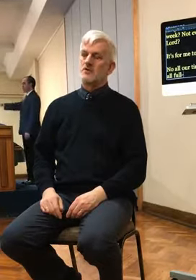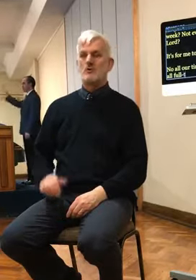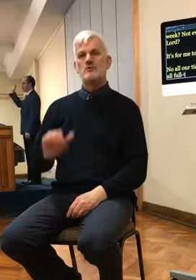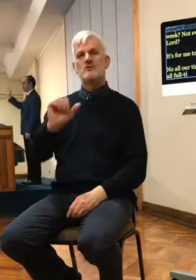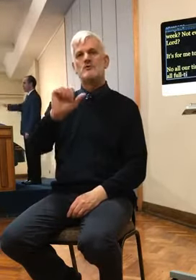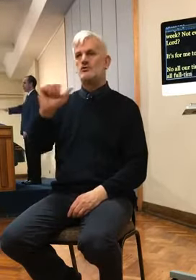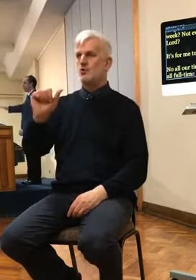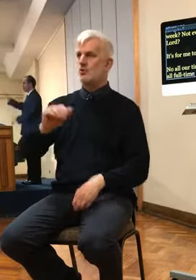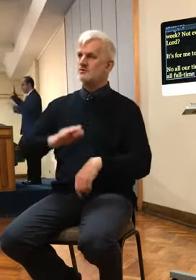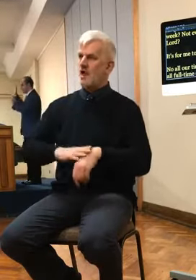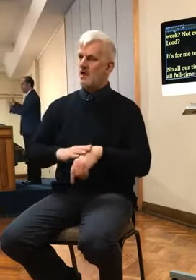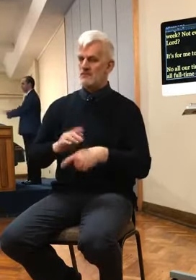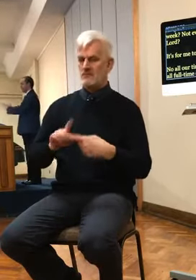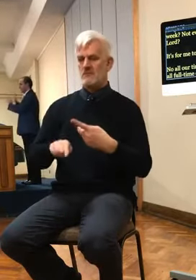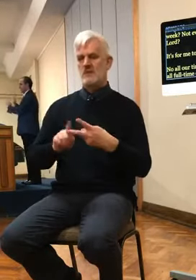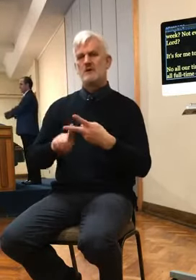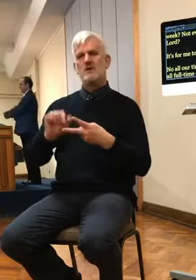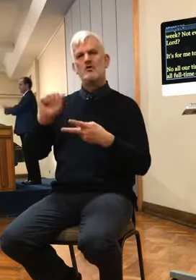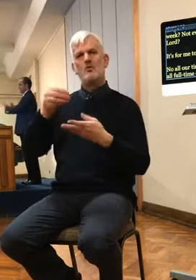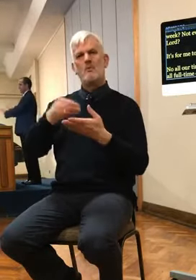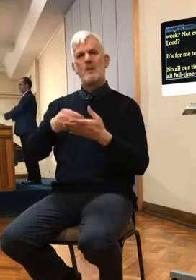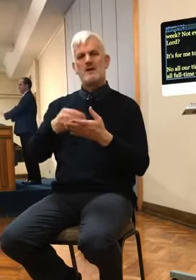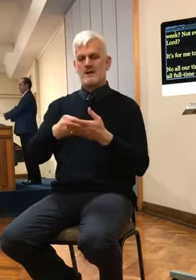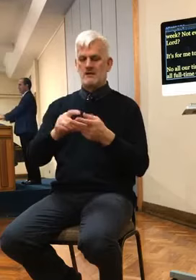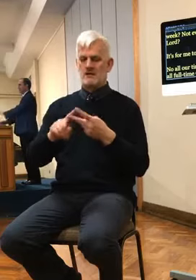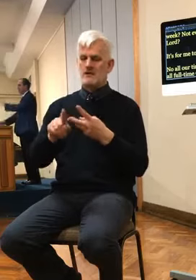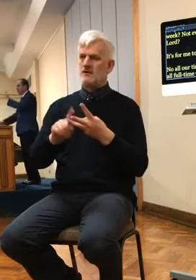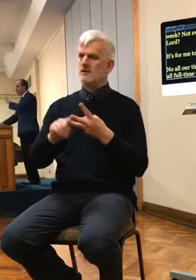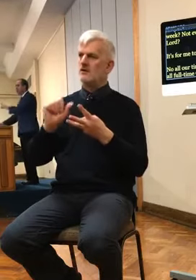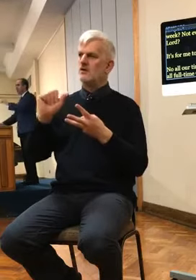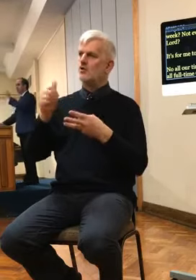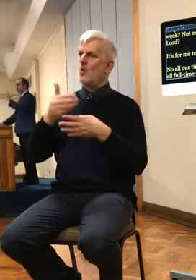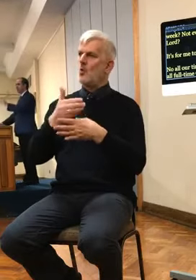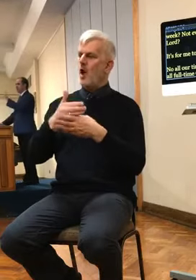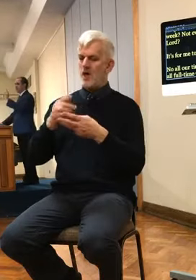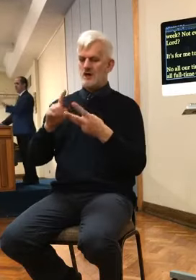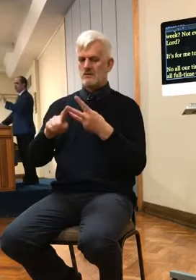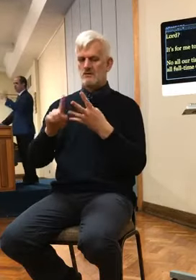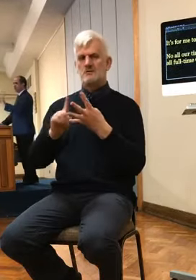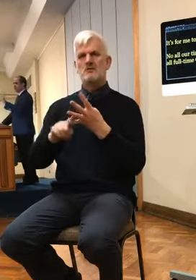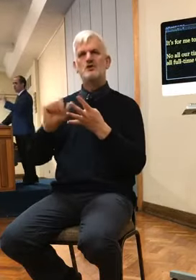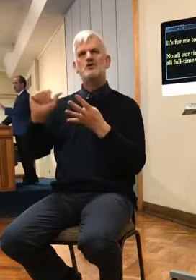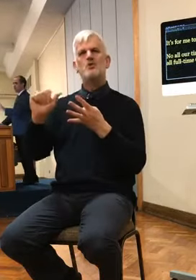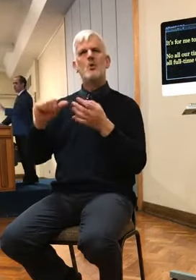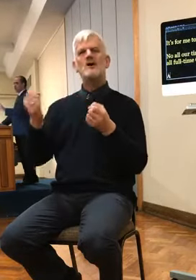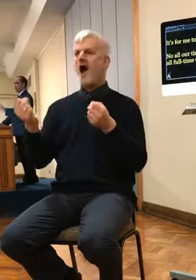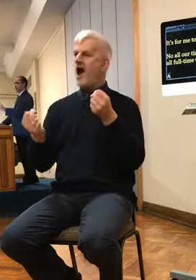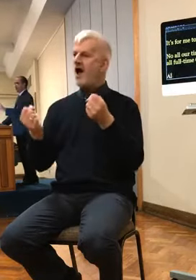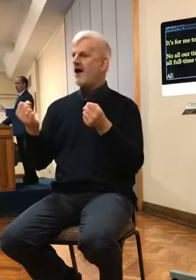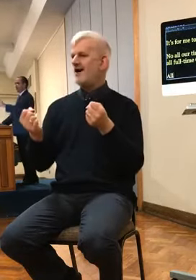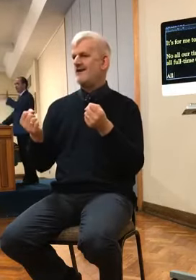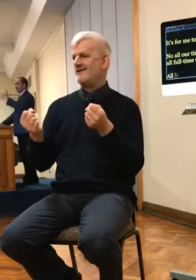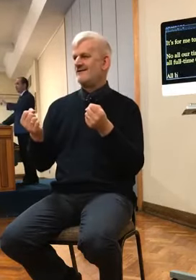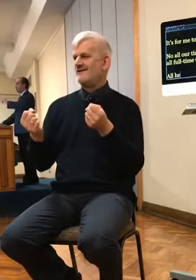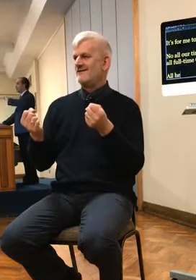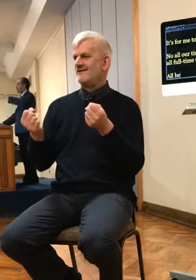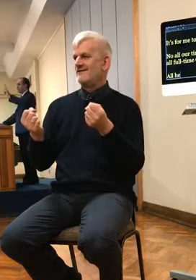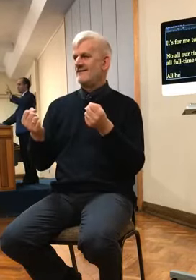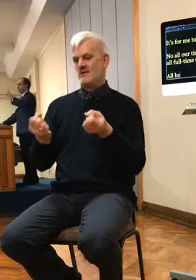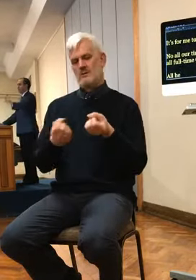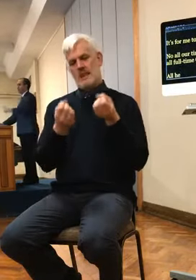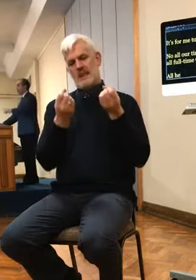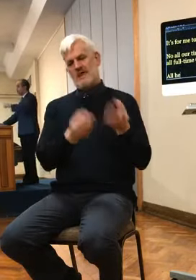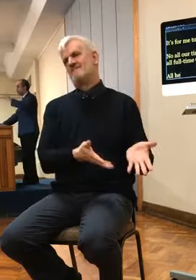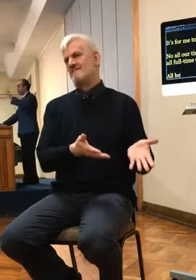your car, your house, you will leave it here. But only what is done for the Lord will last